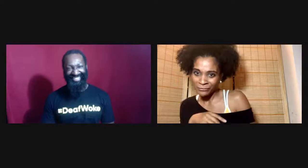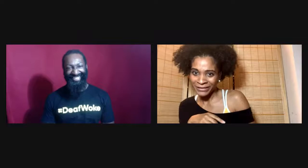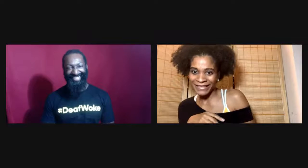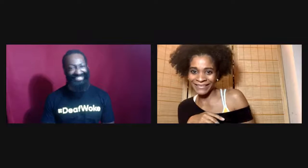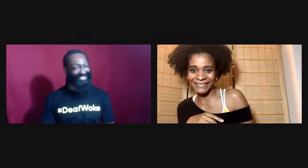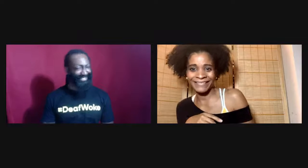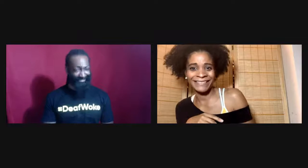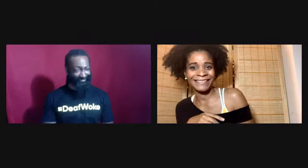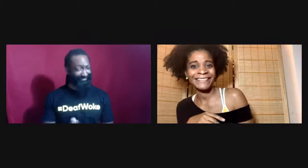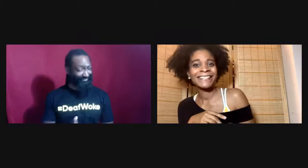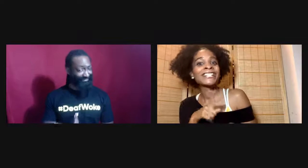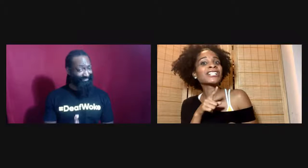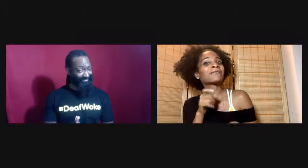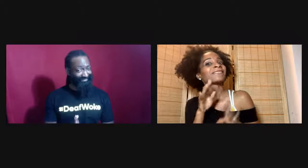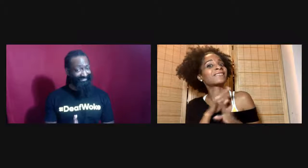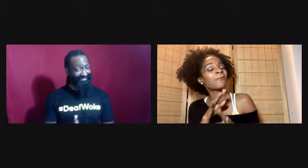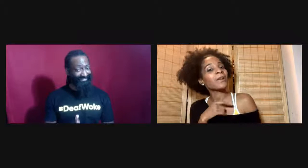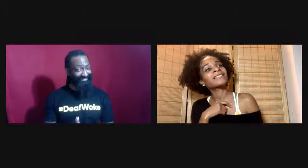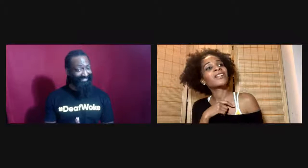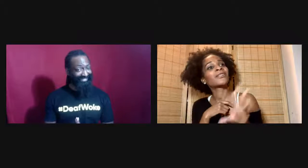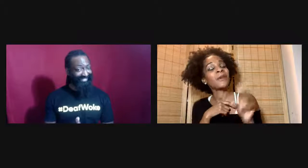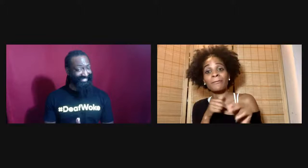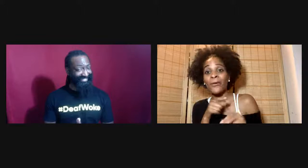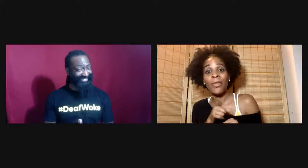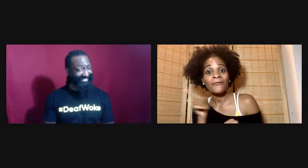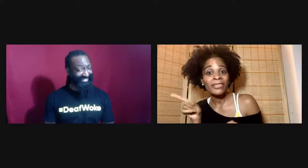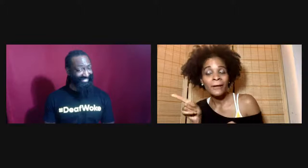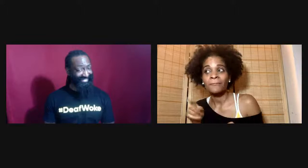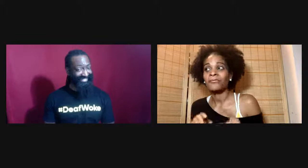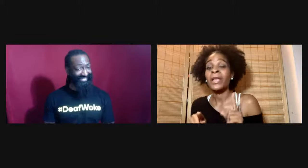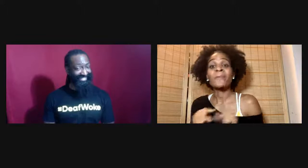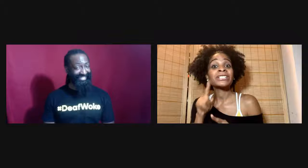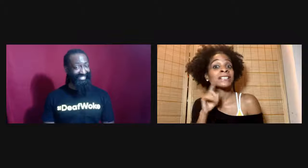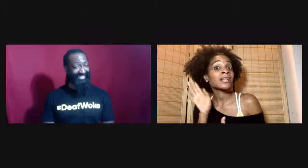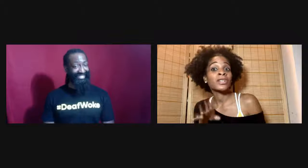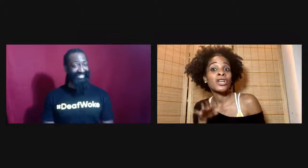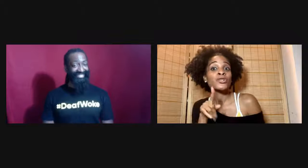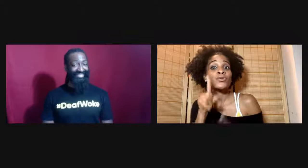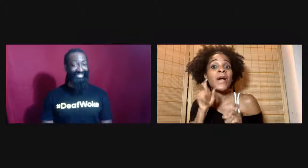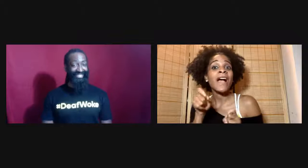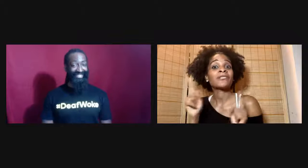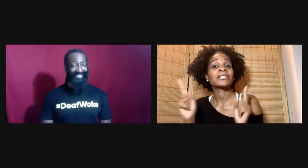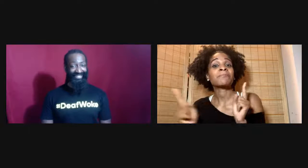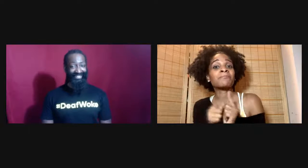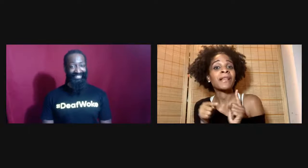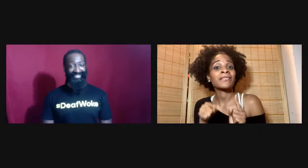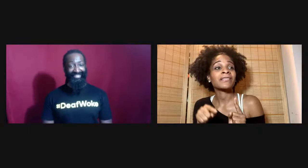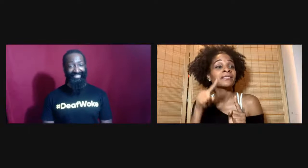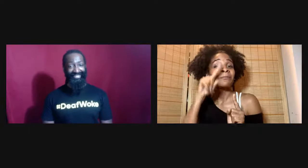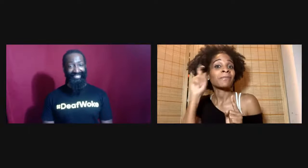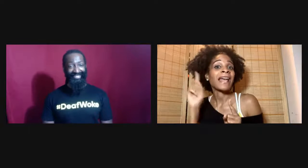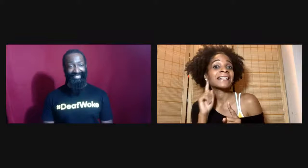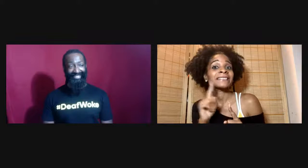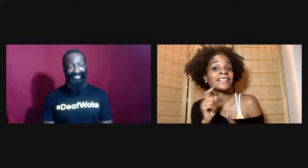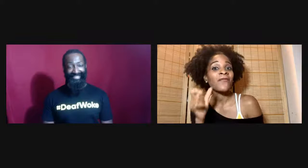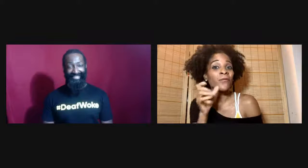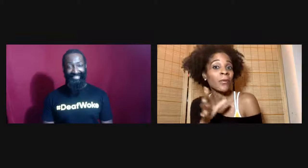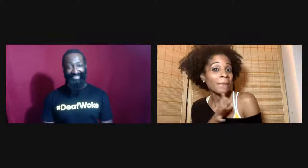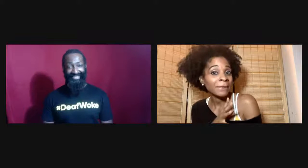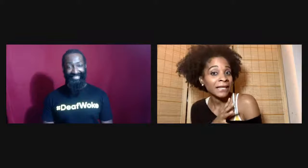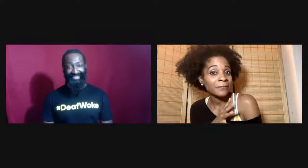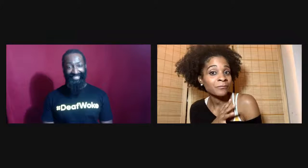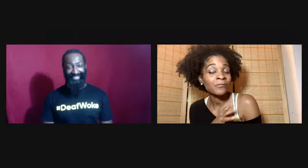summer, and you know, we're not looking to get in any trouble.